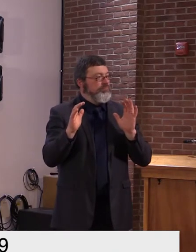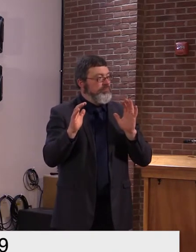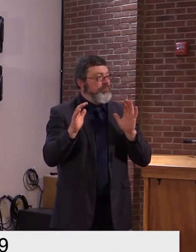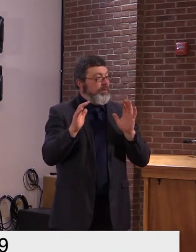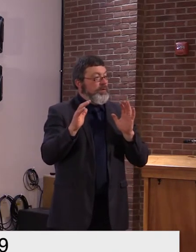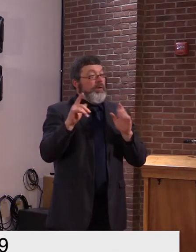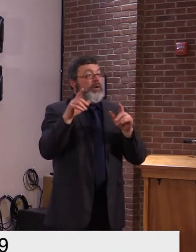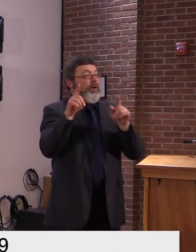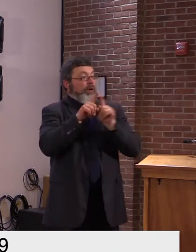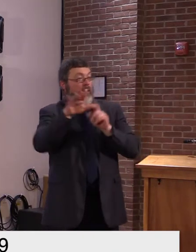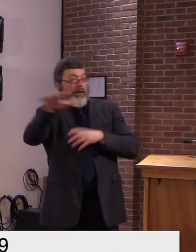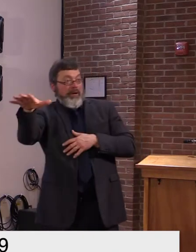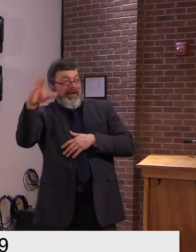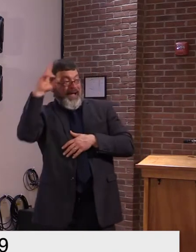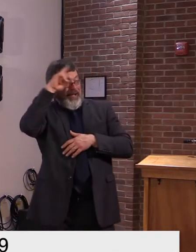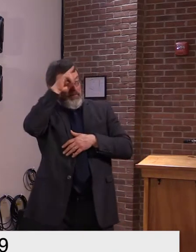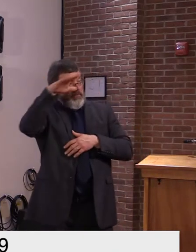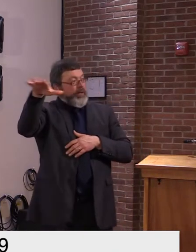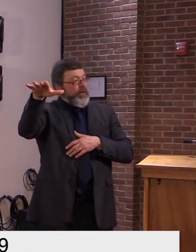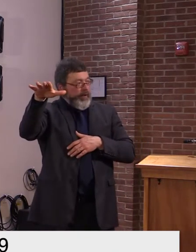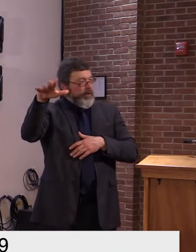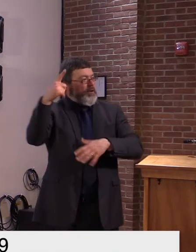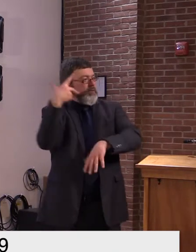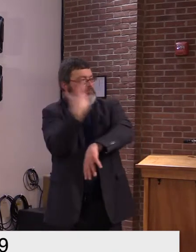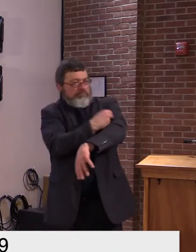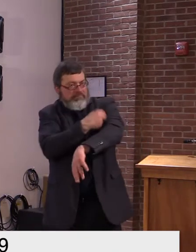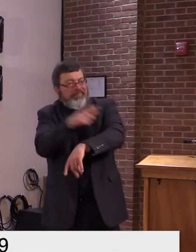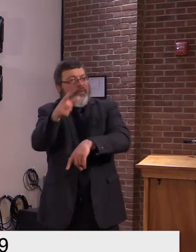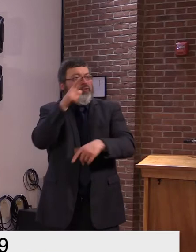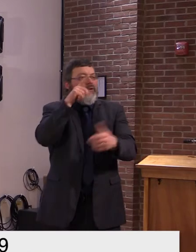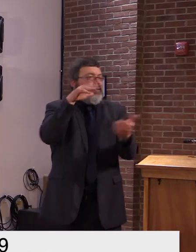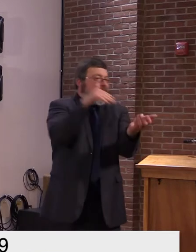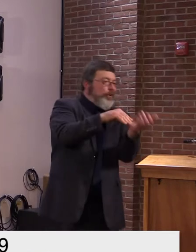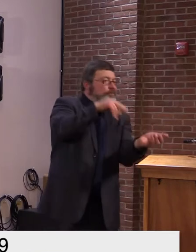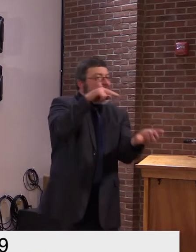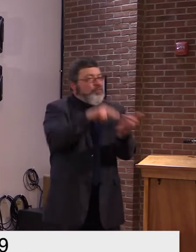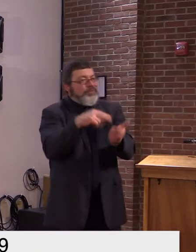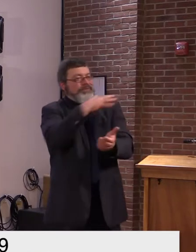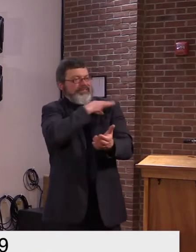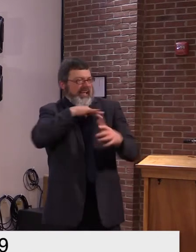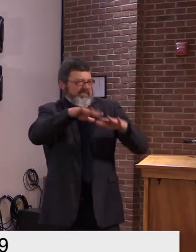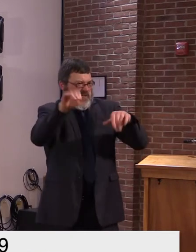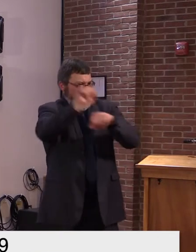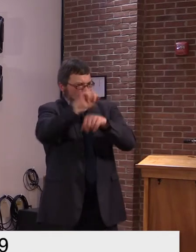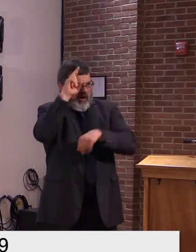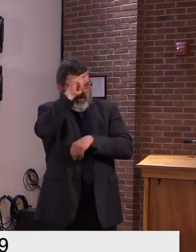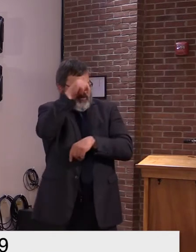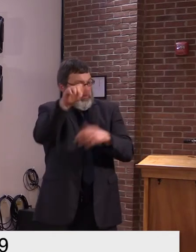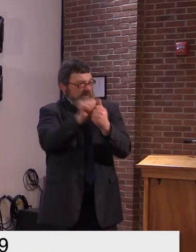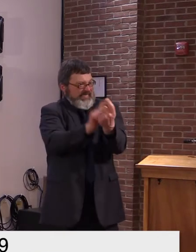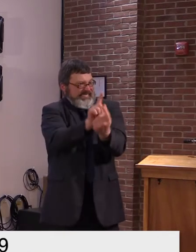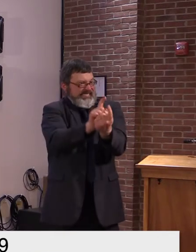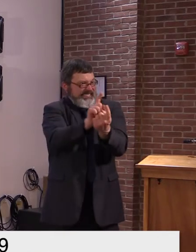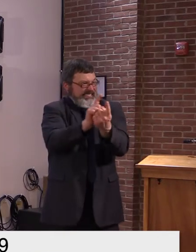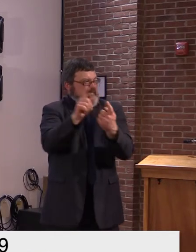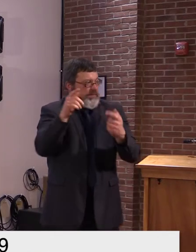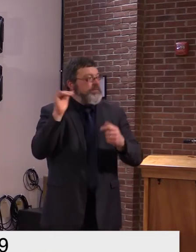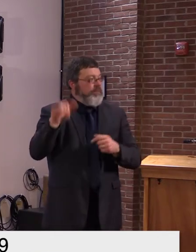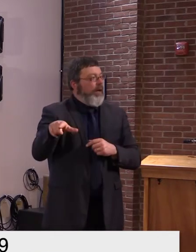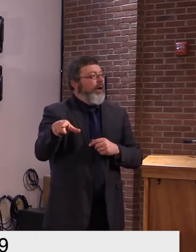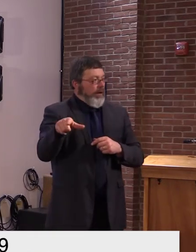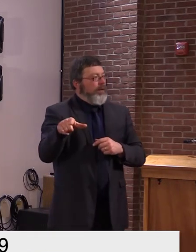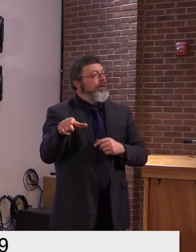vaccinating healthcare workers at higher risk in their regions, which include primary care,